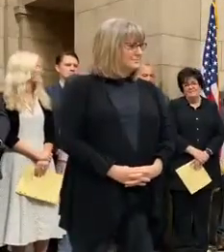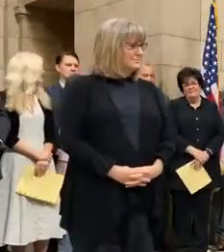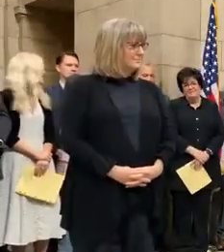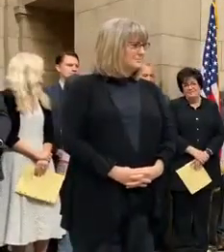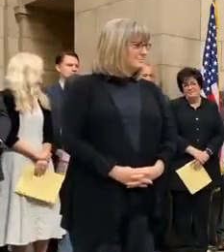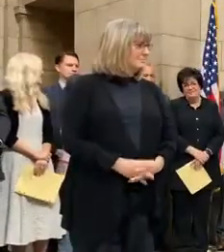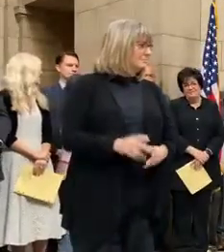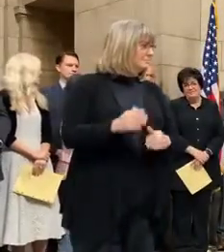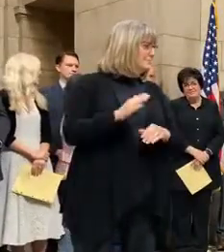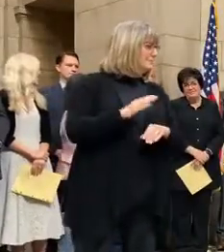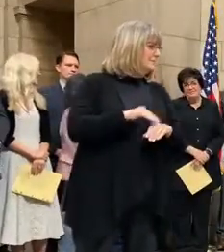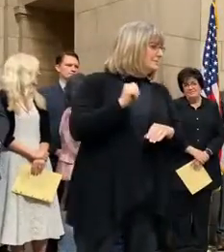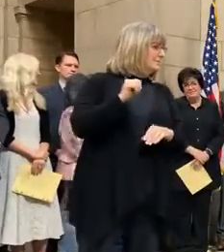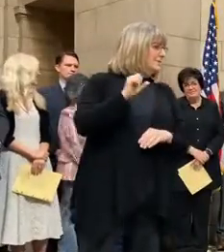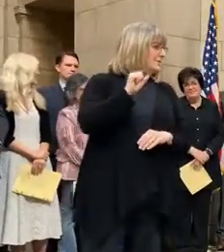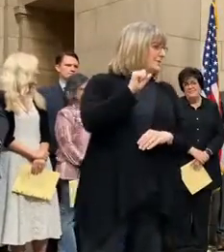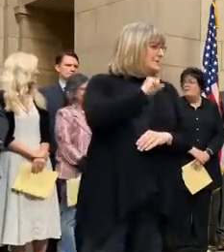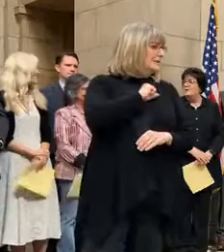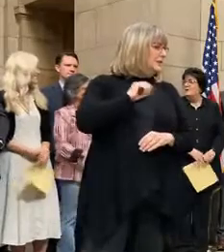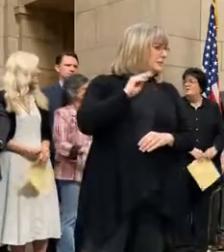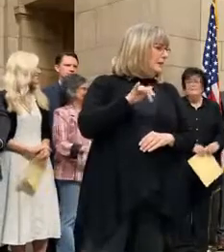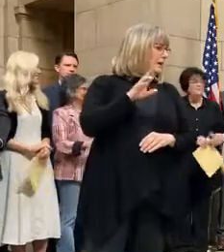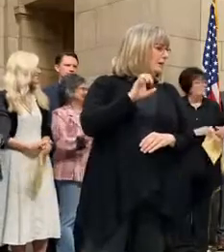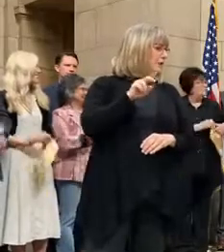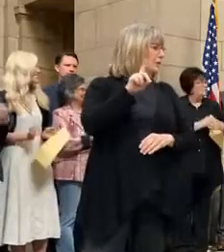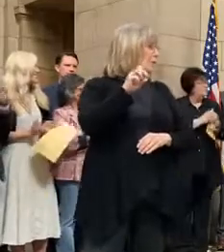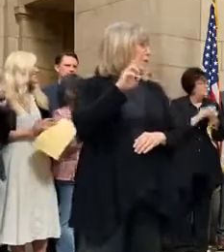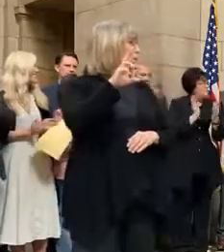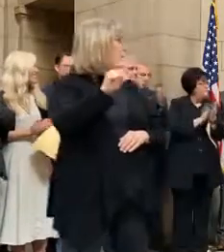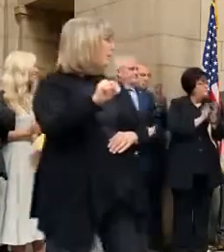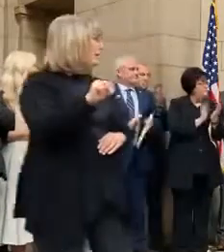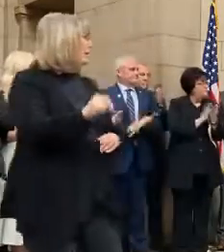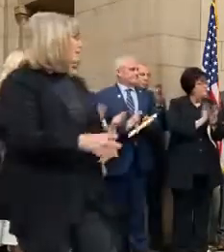All right, next I'd like to call up Senator Myron Dorn.